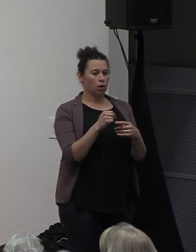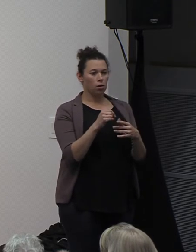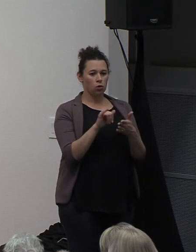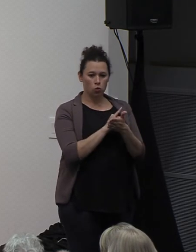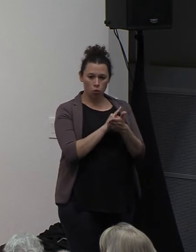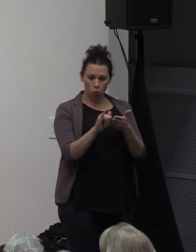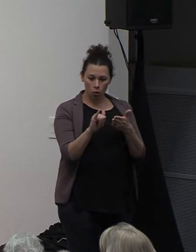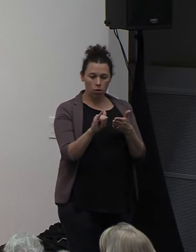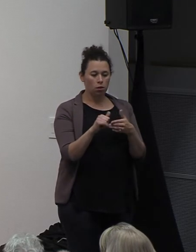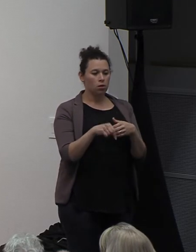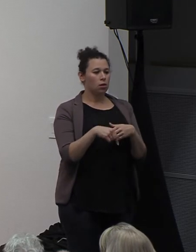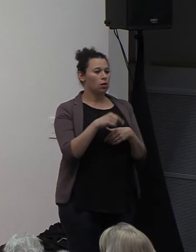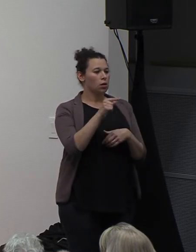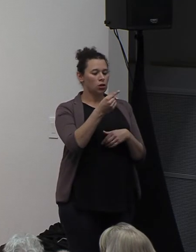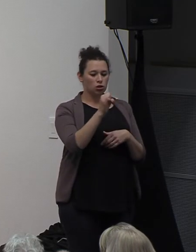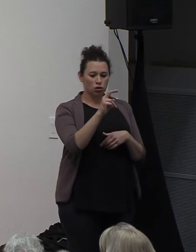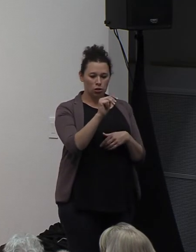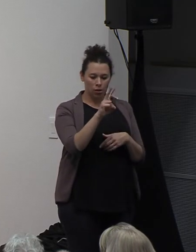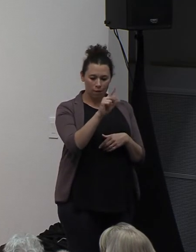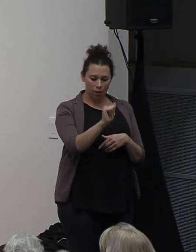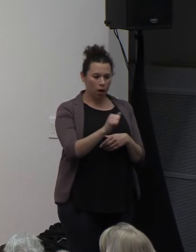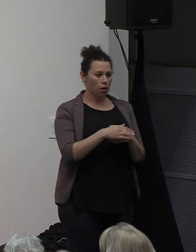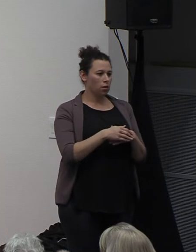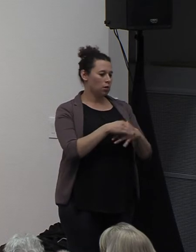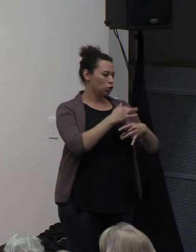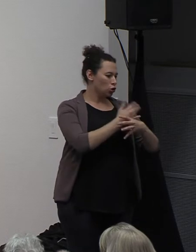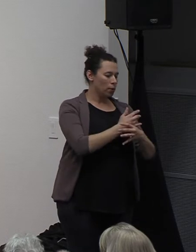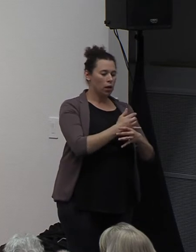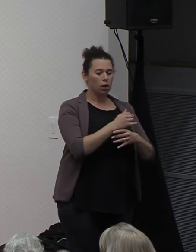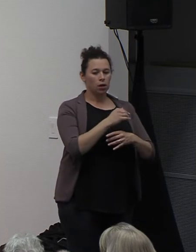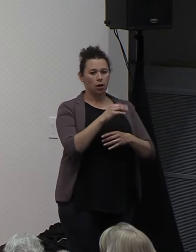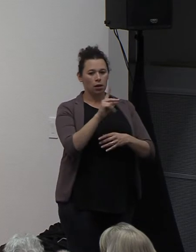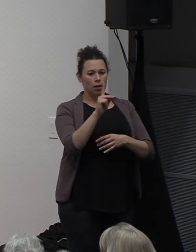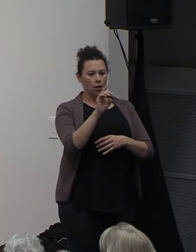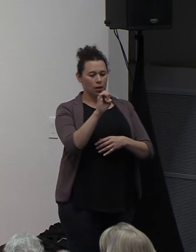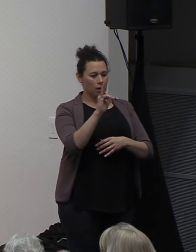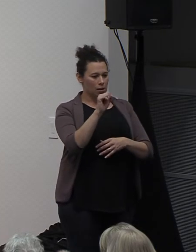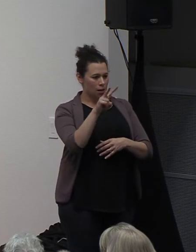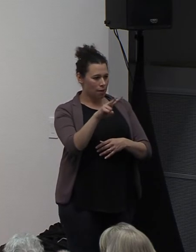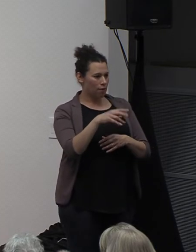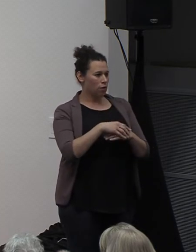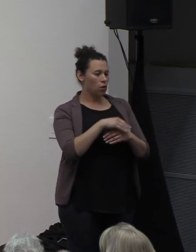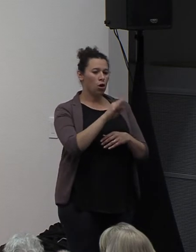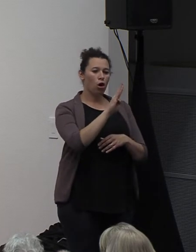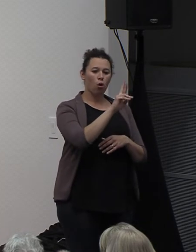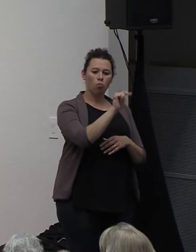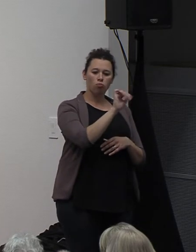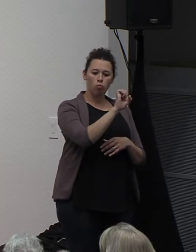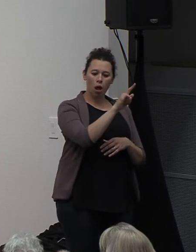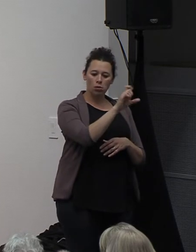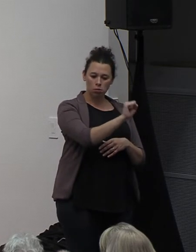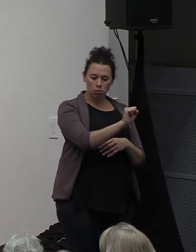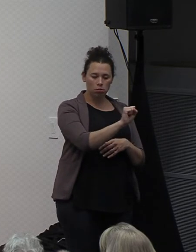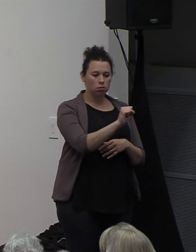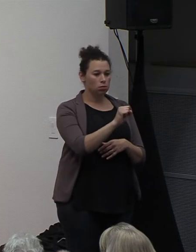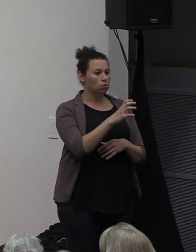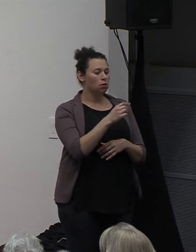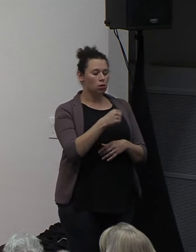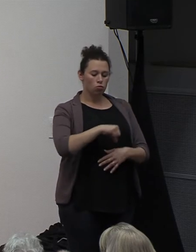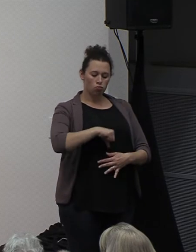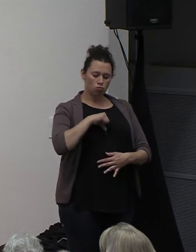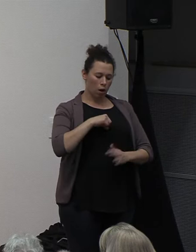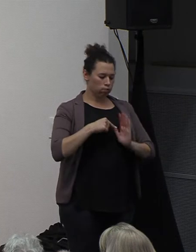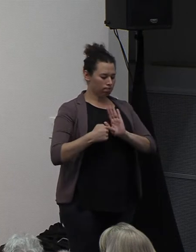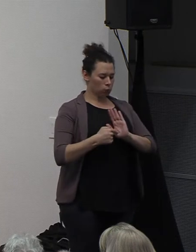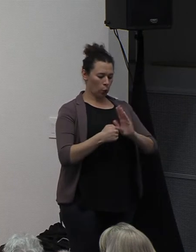in Washington, D.C., Berlin, Brussels, Vienna, and Kyiv. We are so proud to display it here on the campus